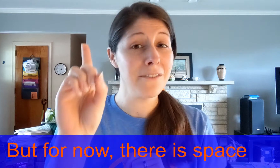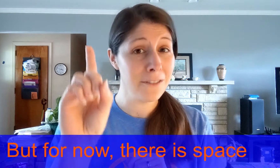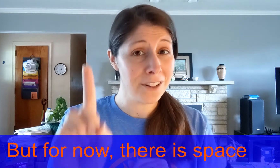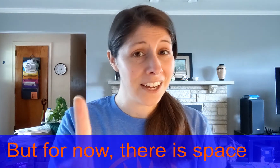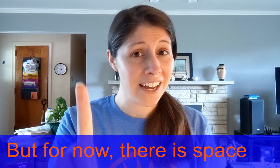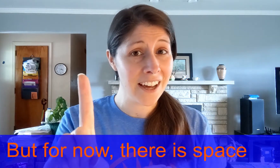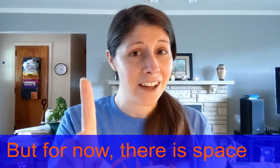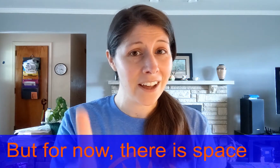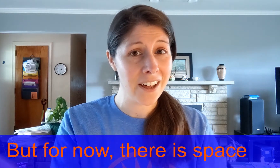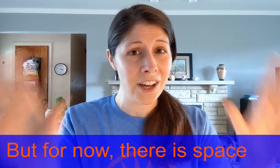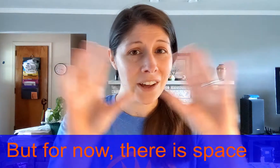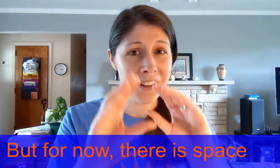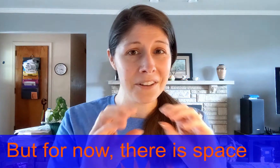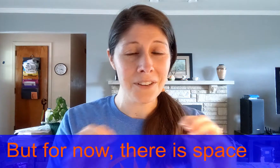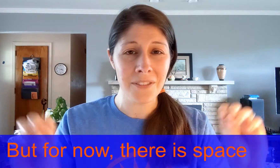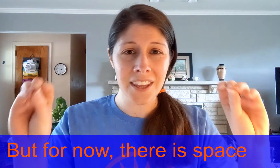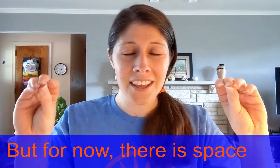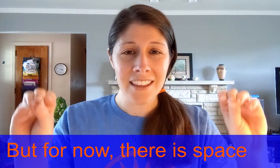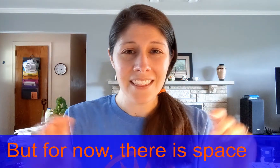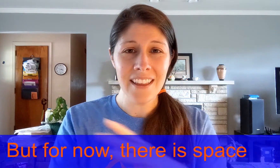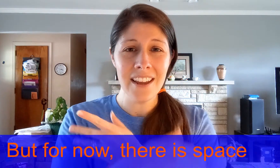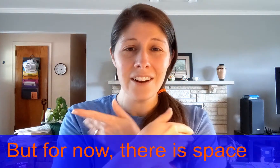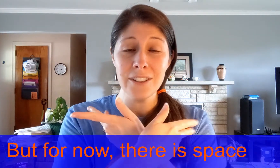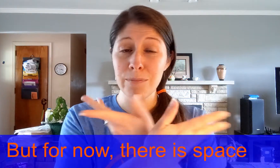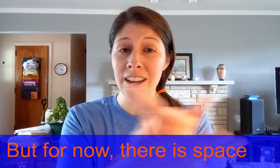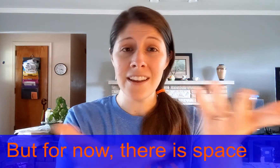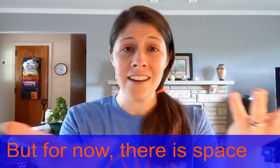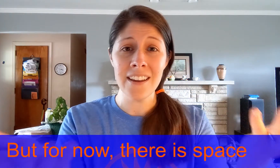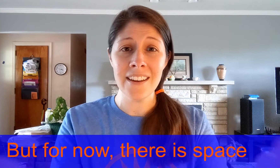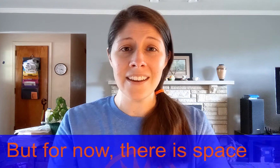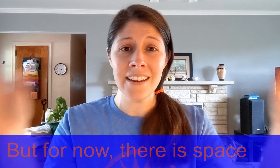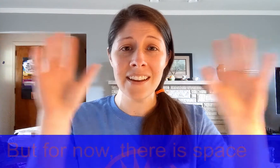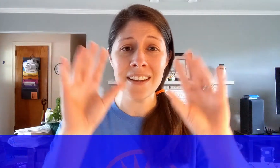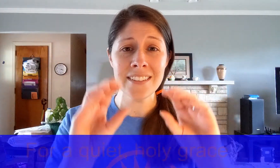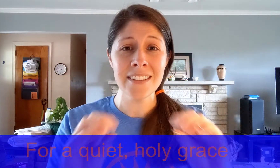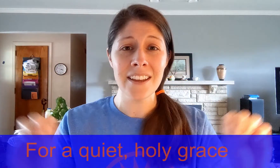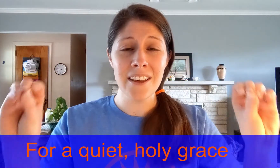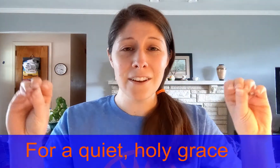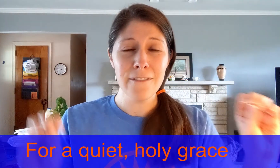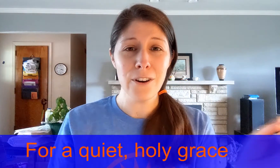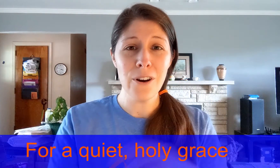for now there is space for